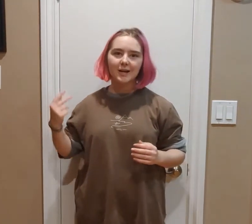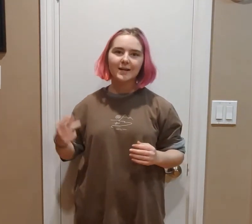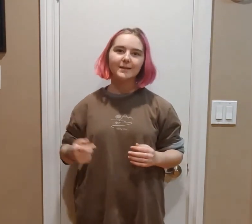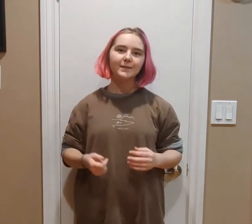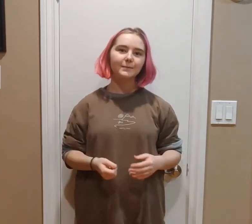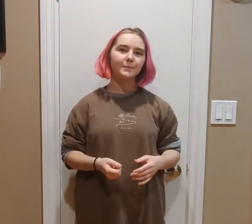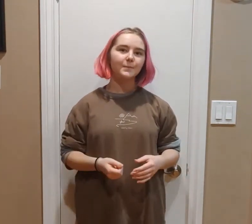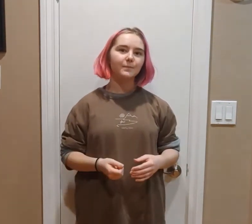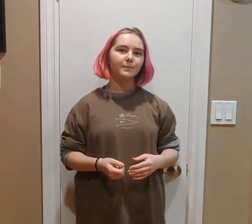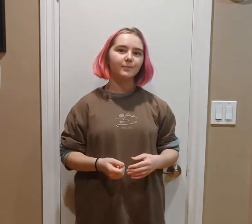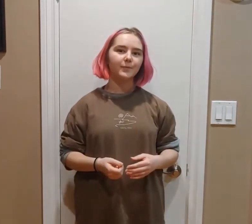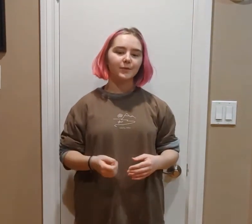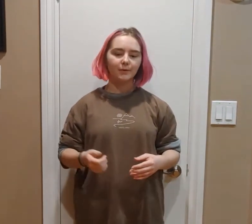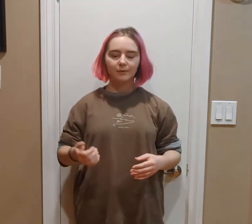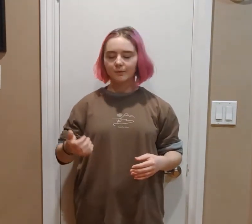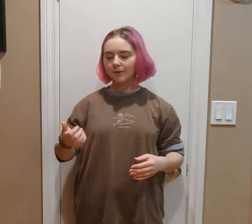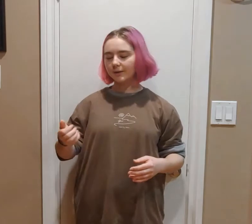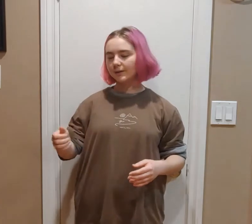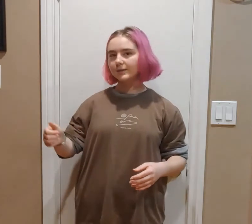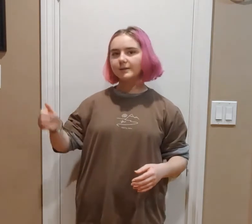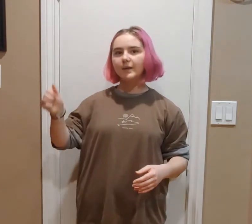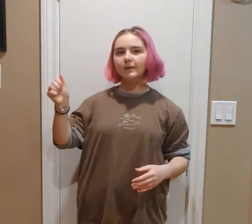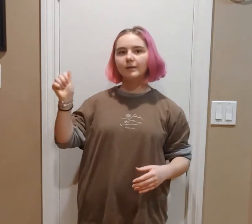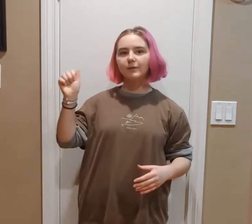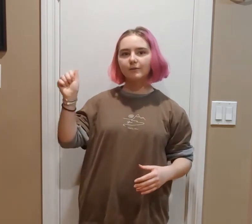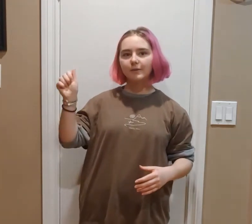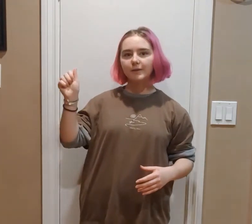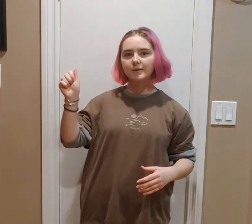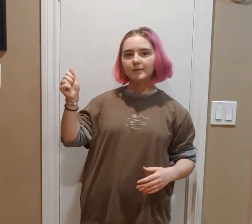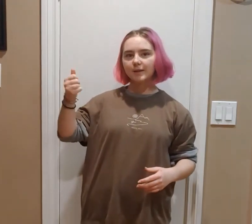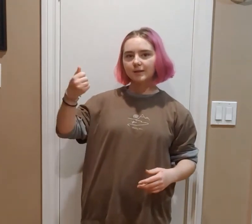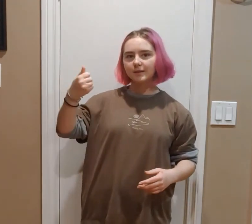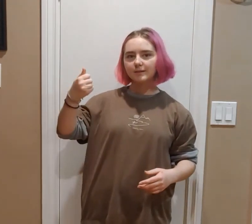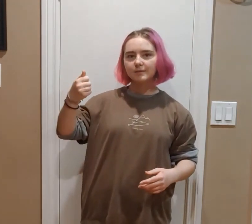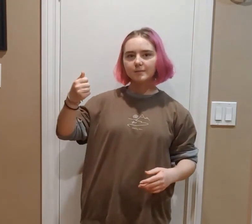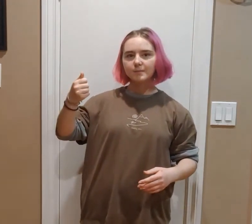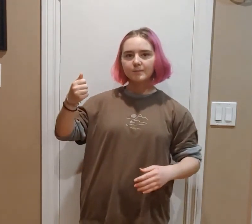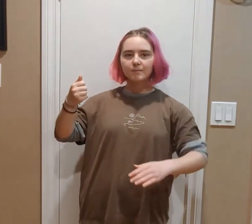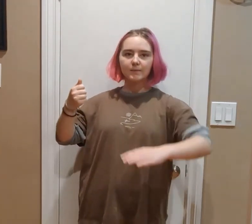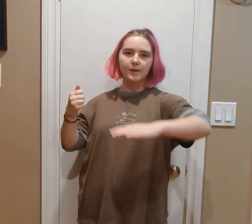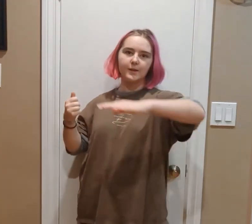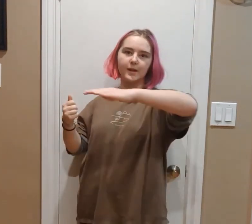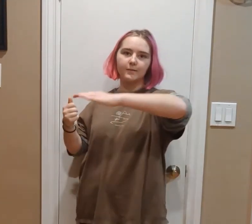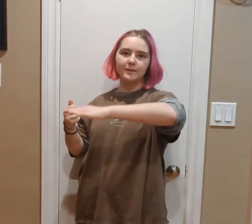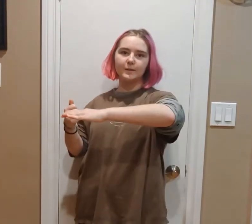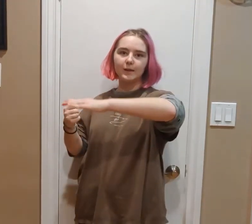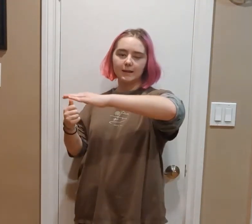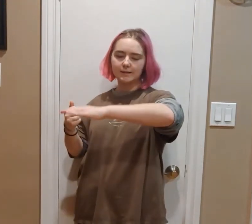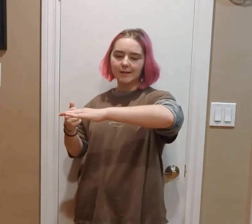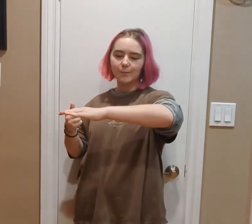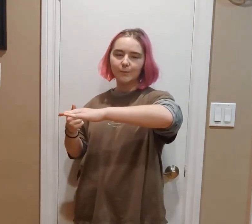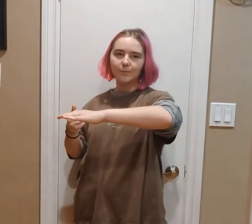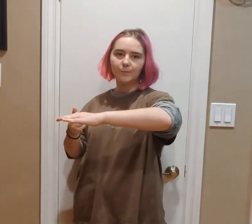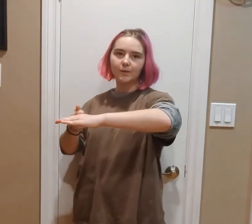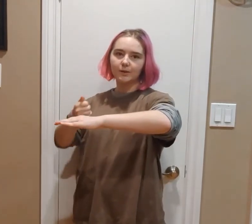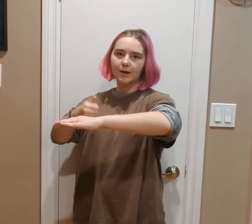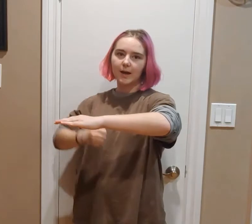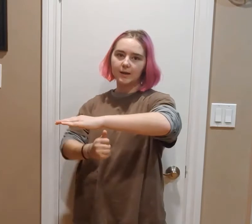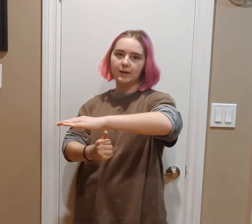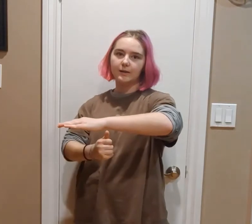shine. So you wanna take your fist like this and then have it like a table and you're hiding it.